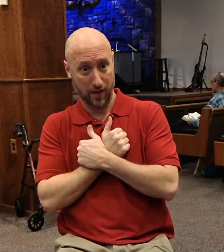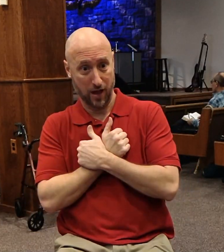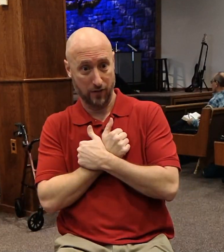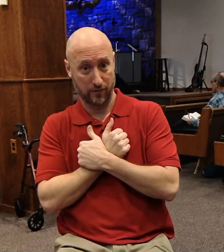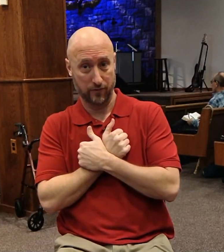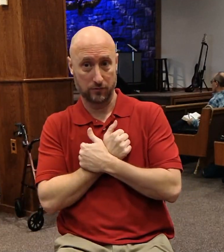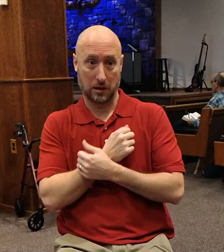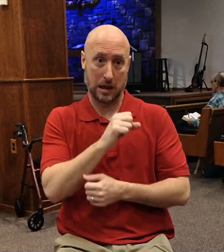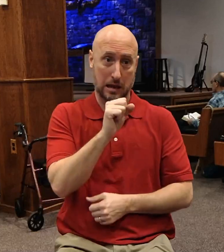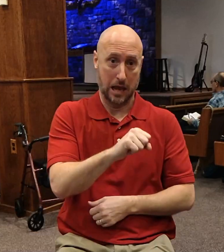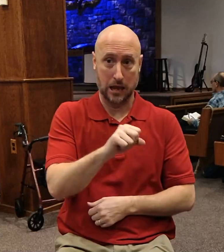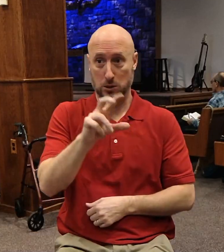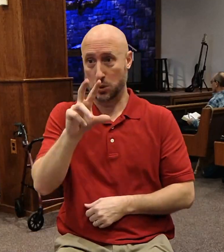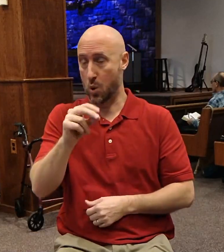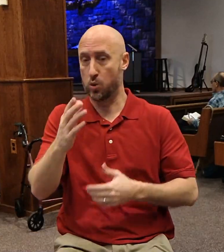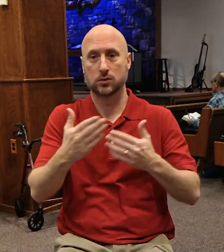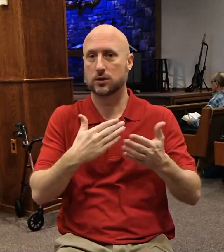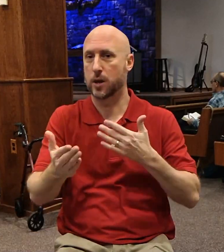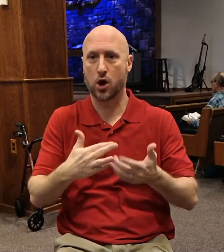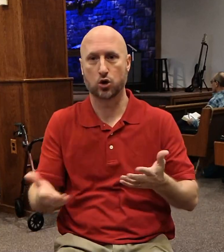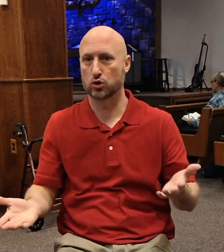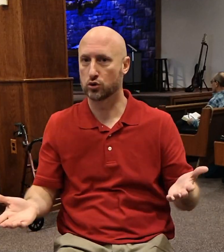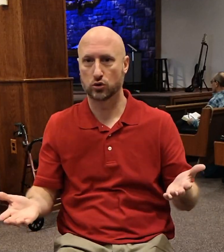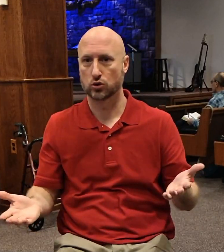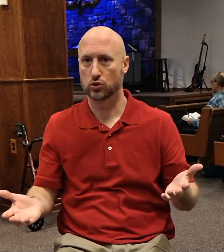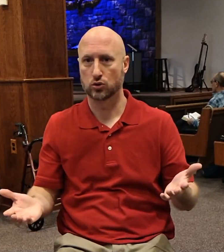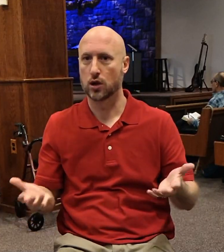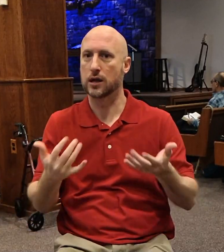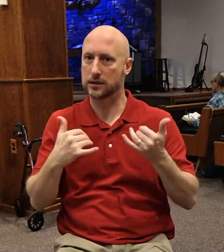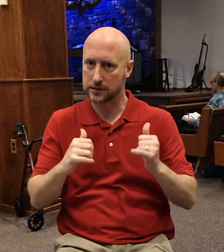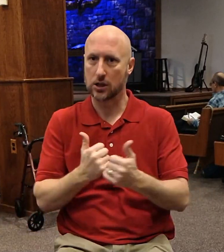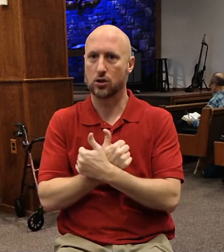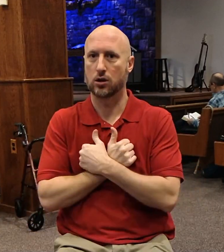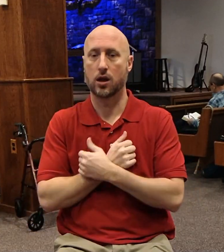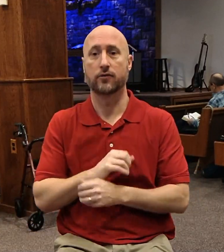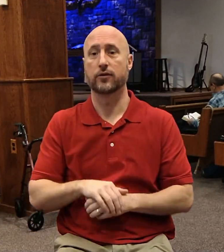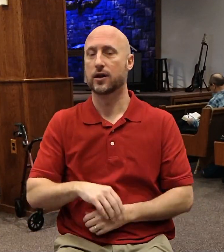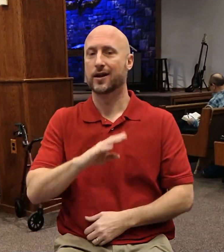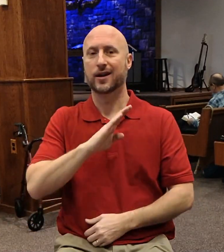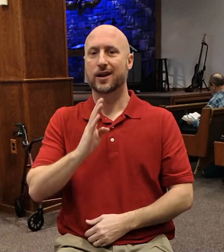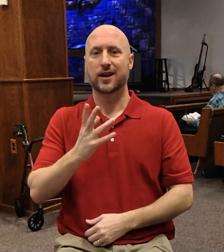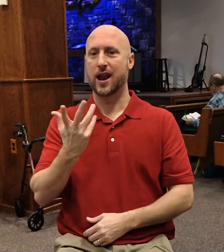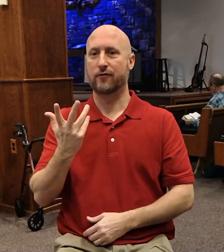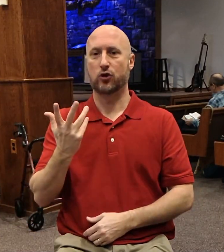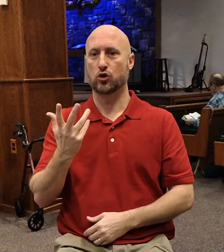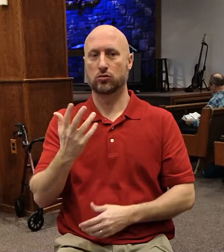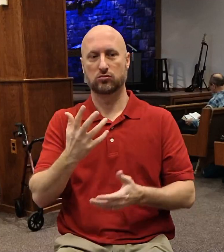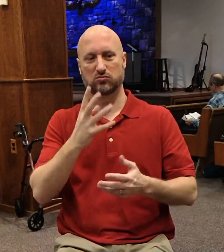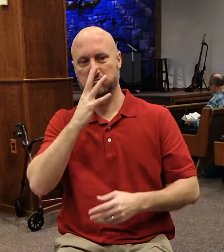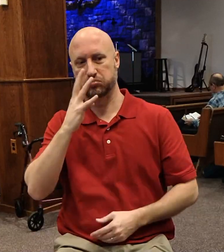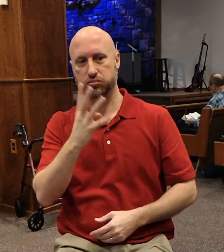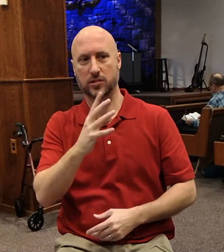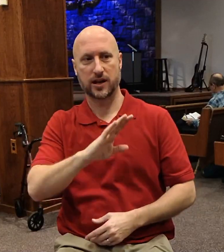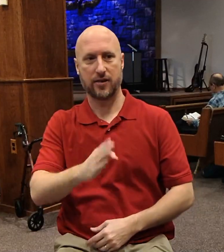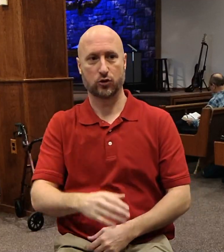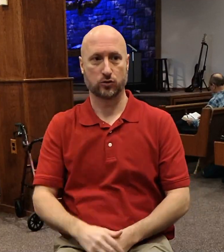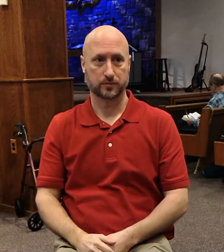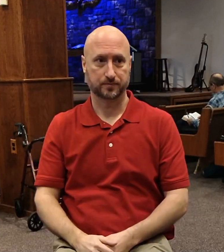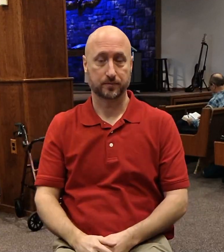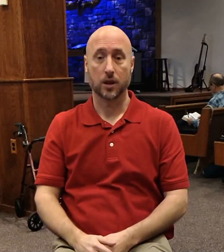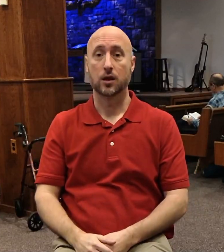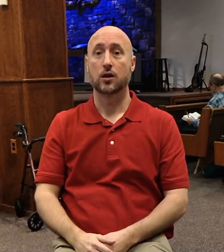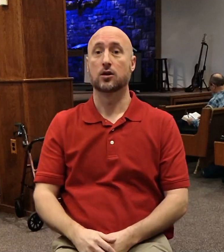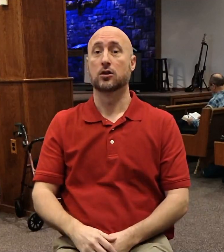once and for all. Never discouraged, never foiled, never turns back. John Christosum, one of the church fathers,